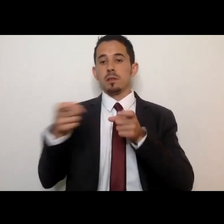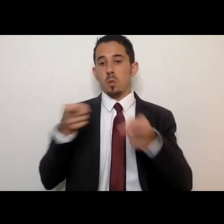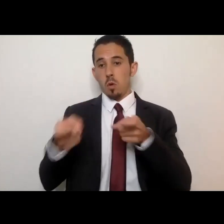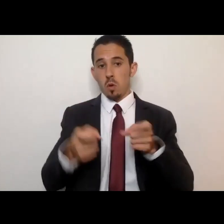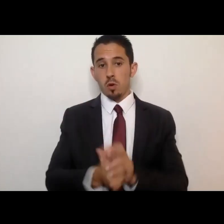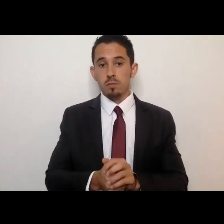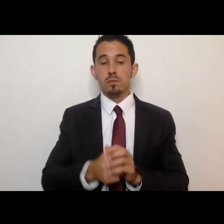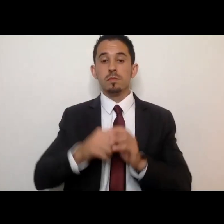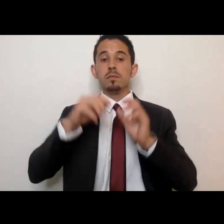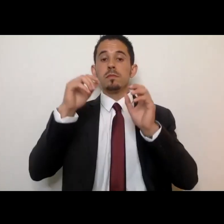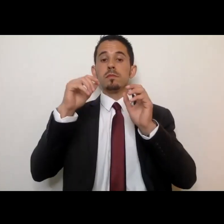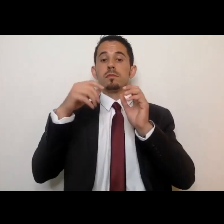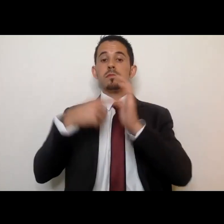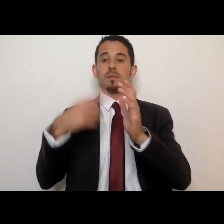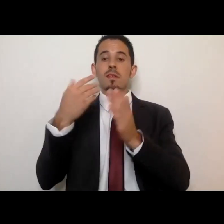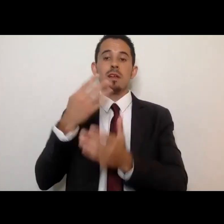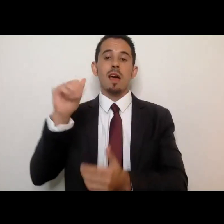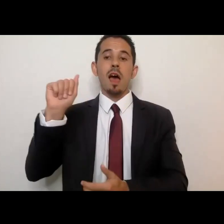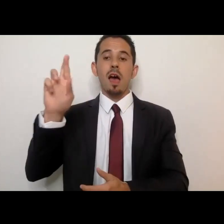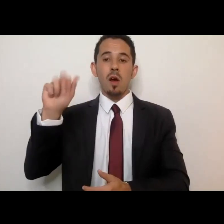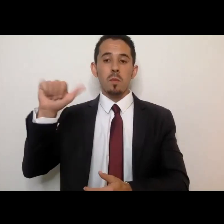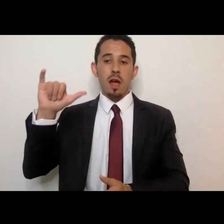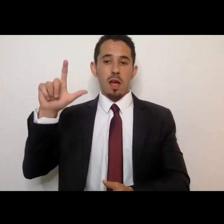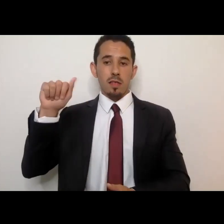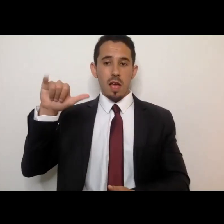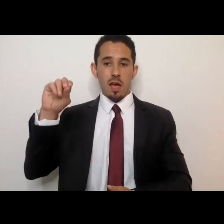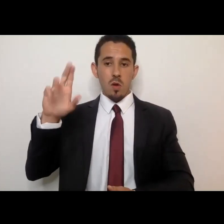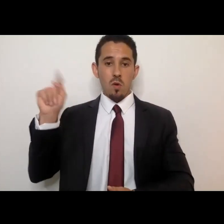there are examples of the control.